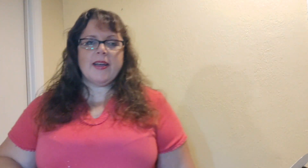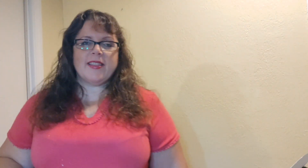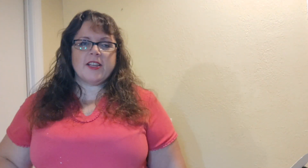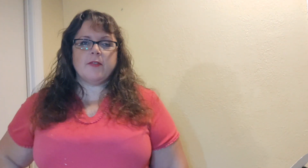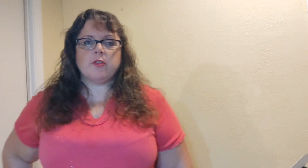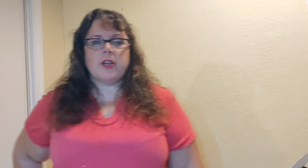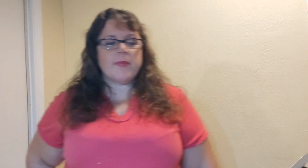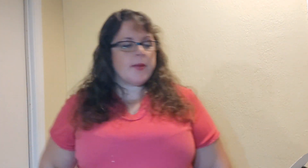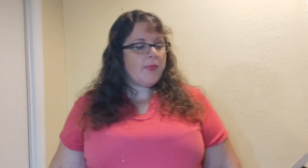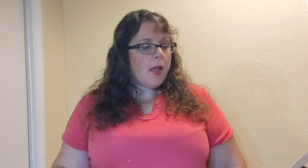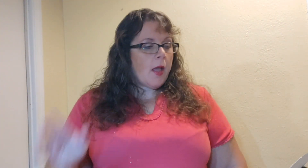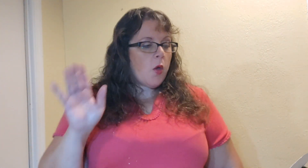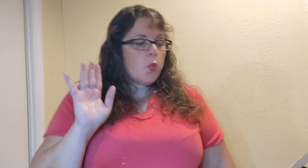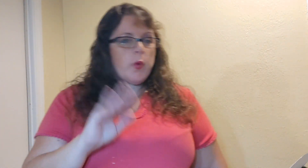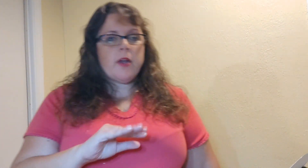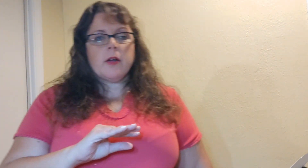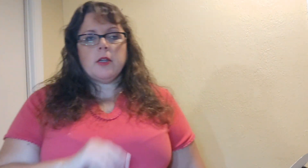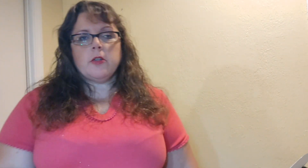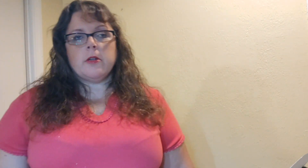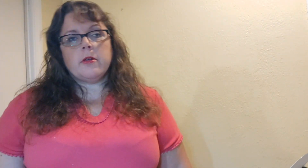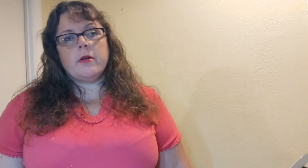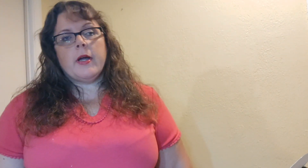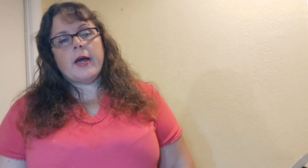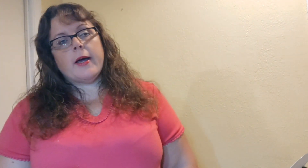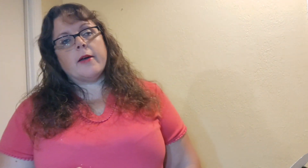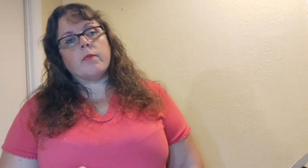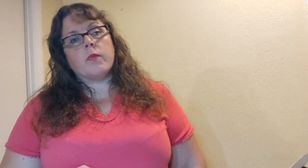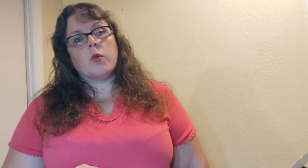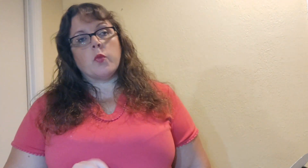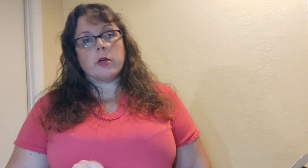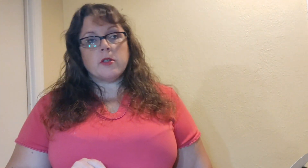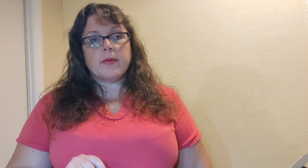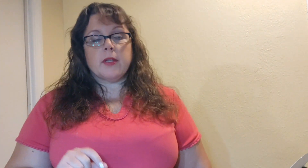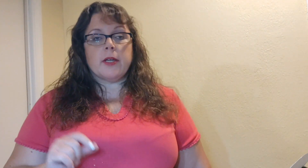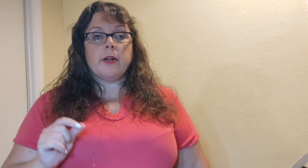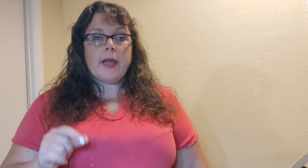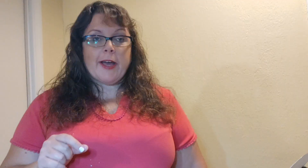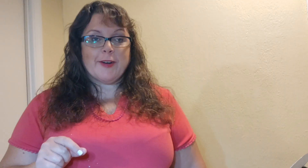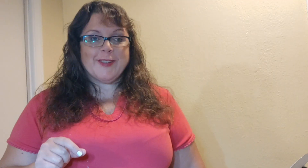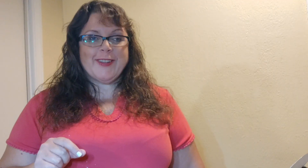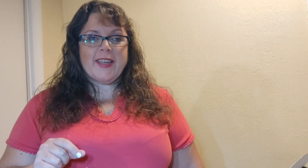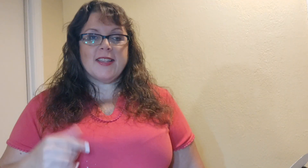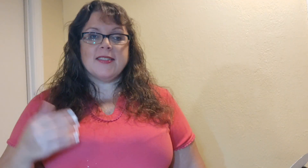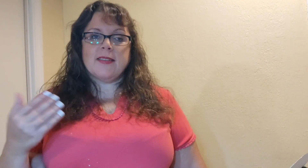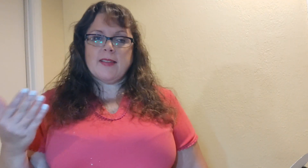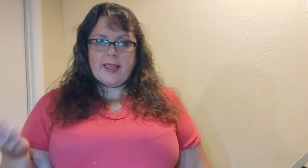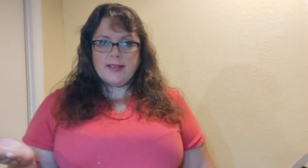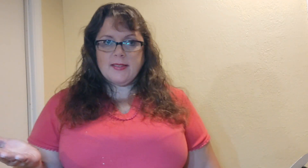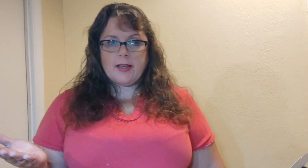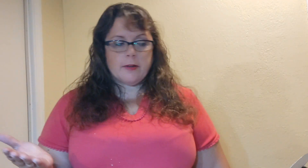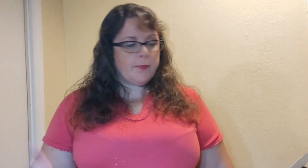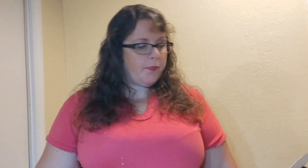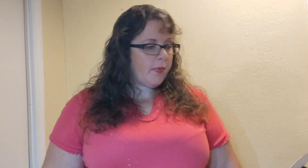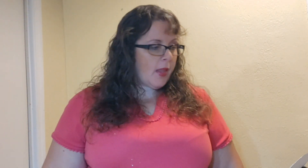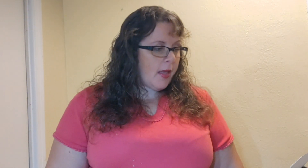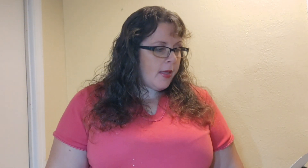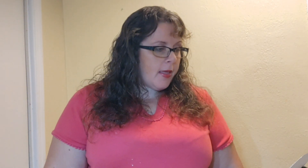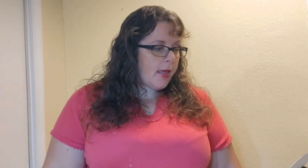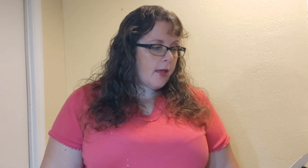Hi, thank you for joining me. We are going to do words with the letter L in ASL. And